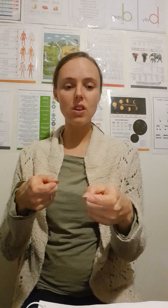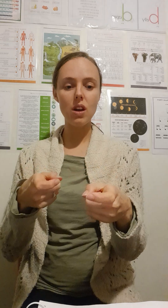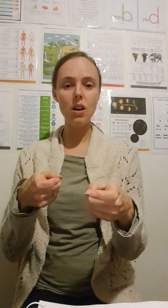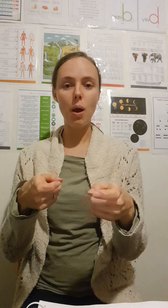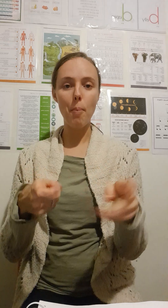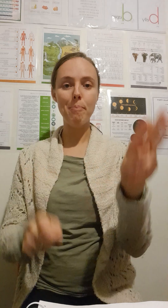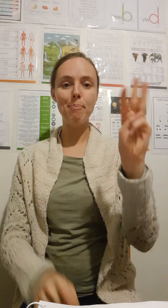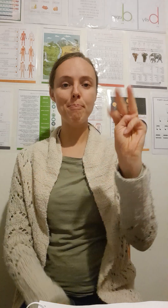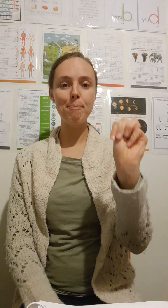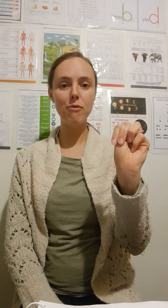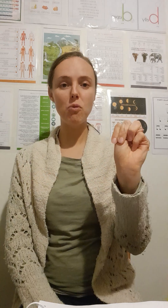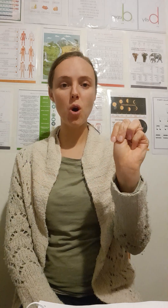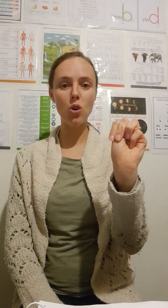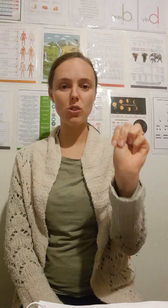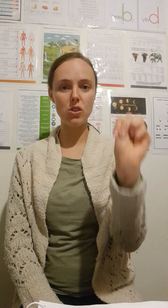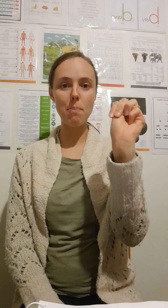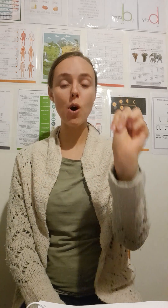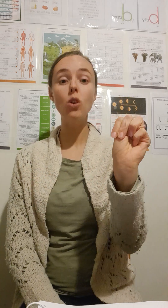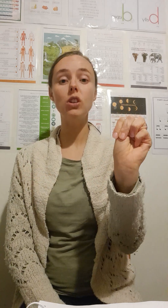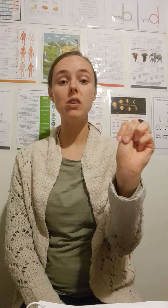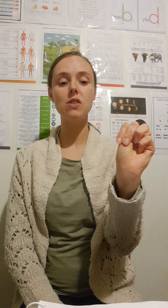the for Mongols.